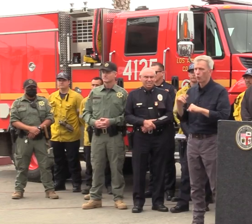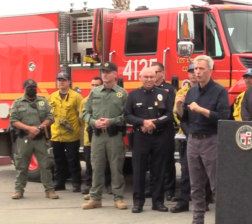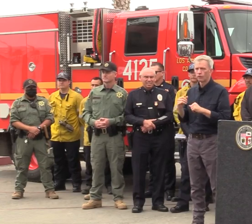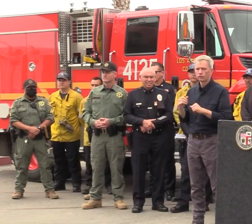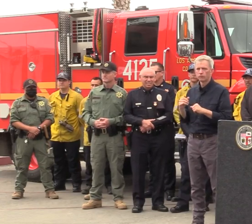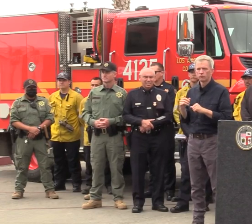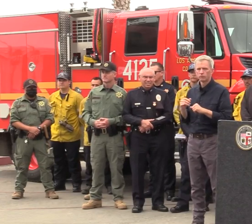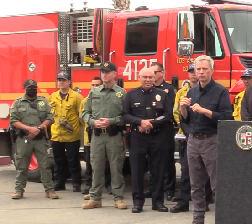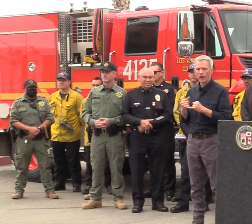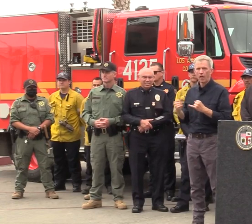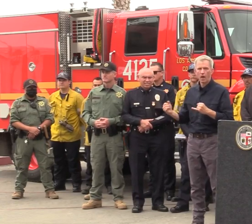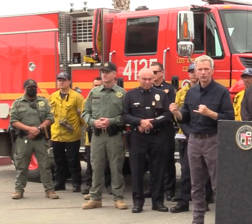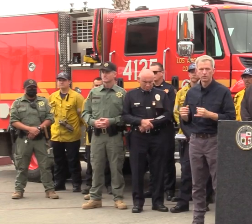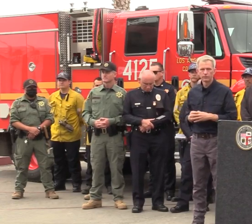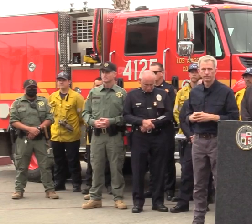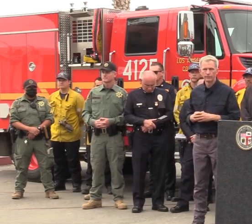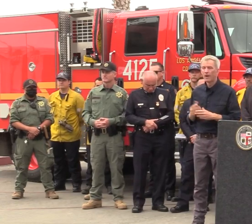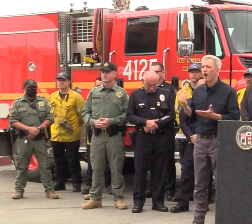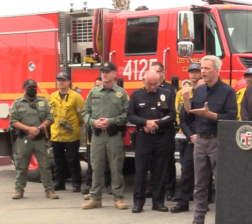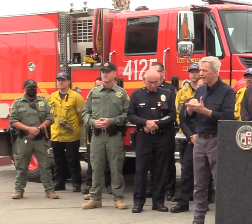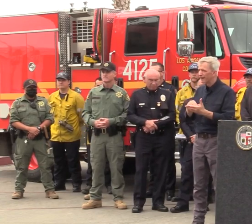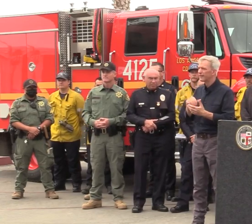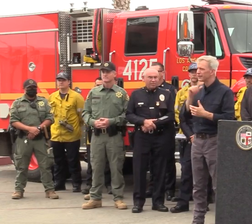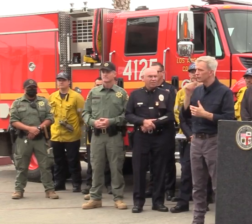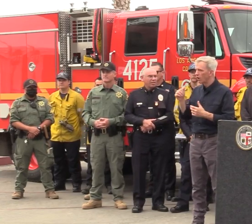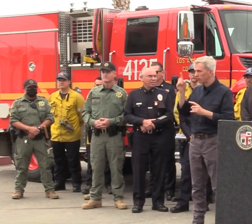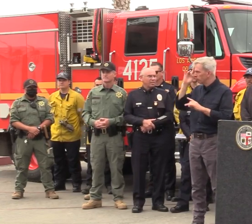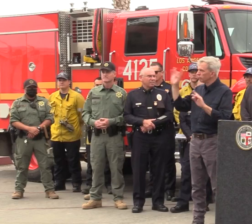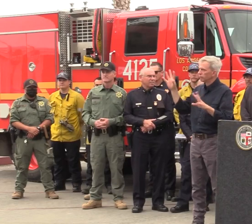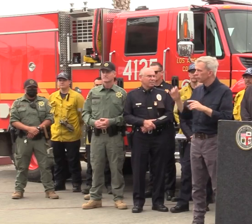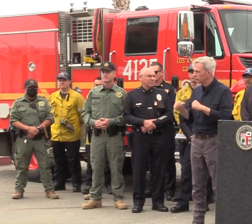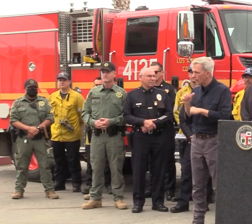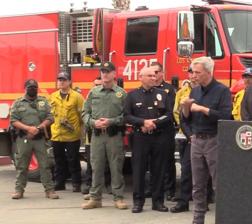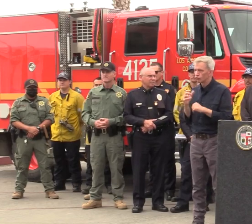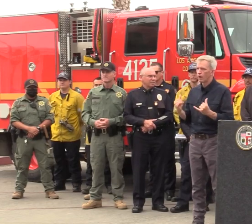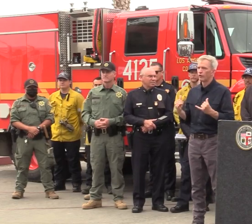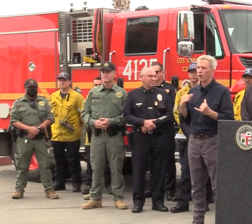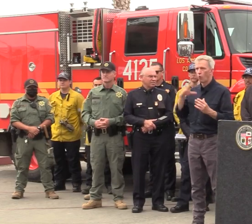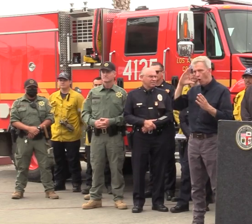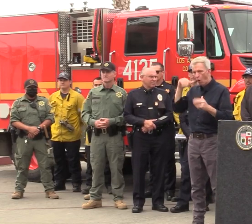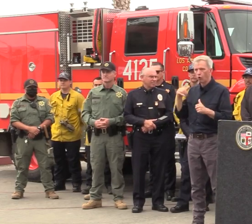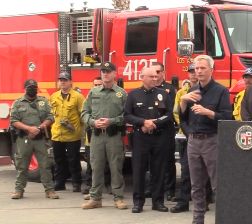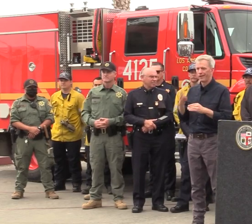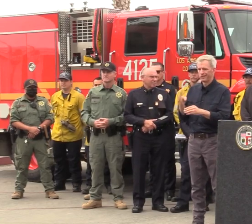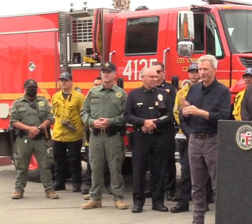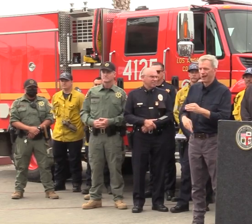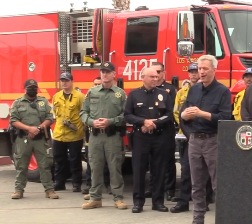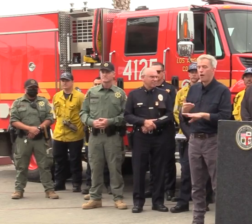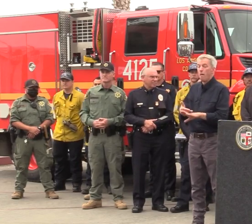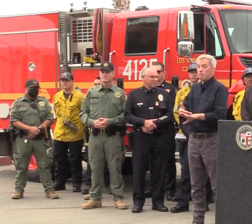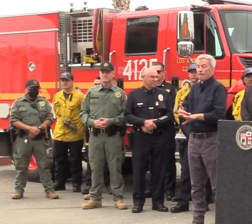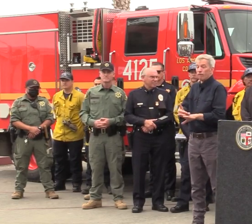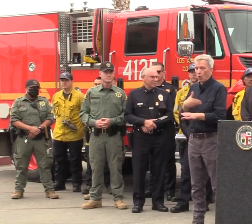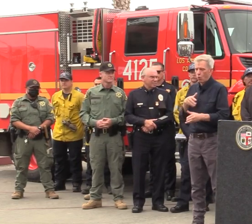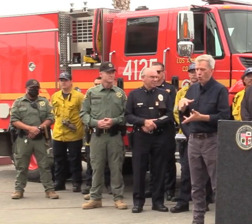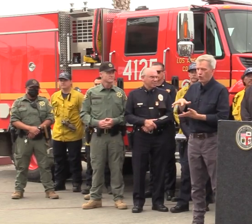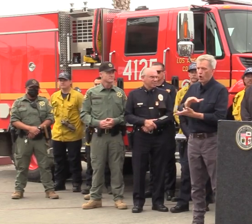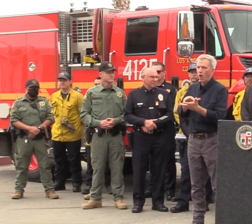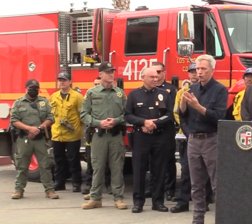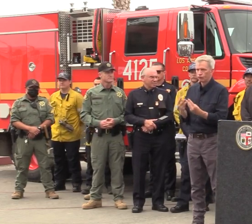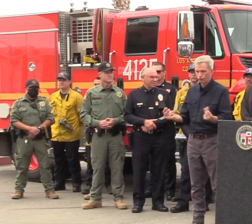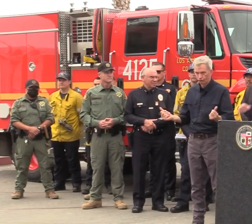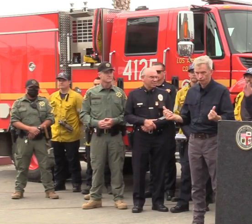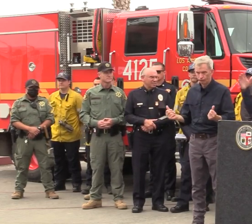want anybody to feel like there's imminent danger there, but we want to get that done, hopefully before the cloud cover lifts